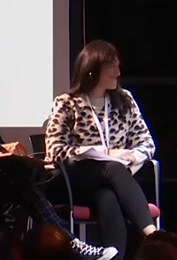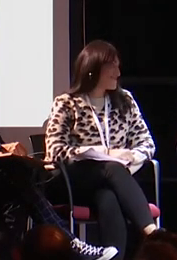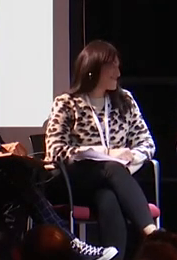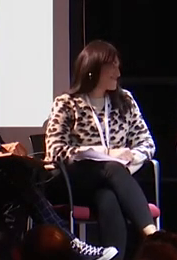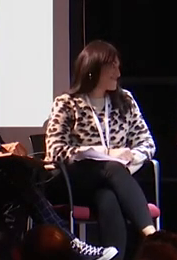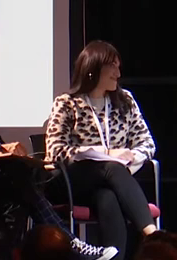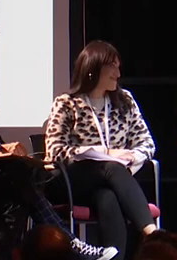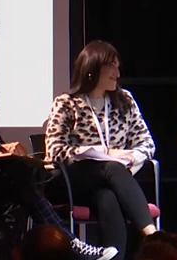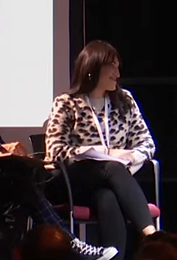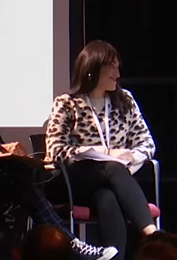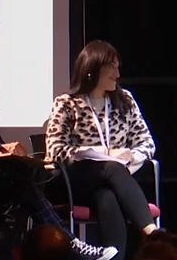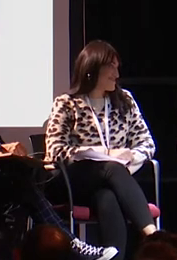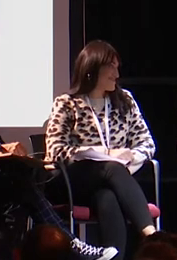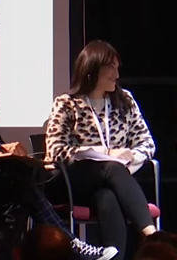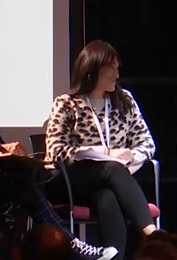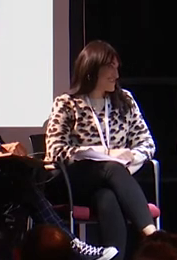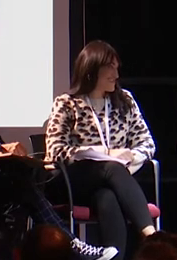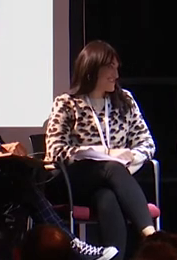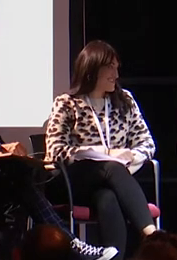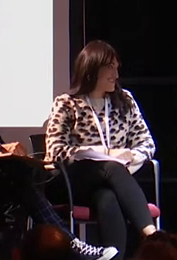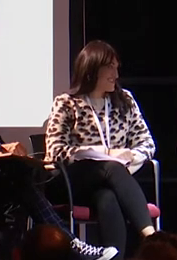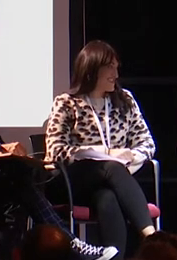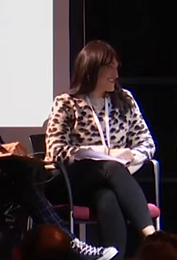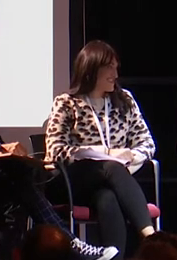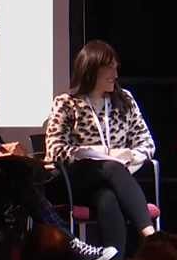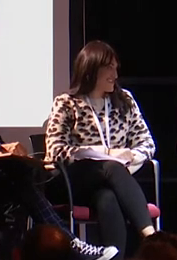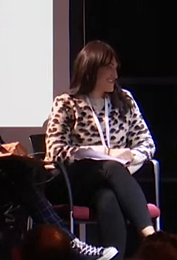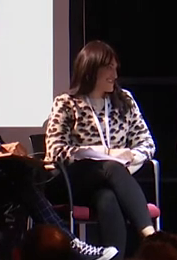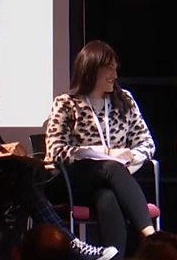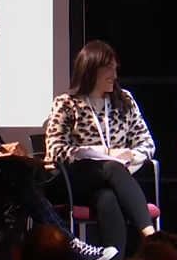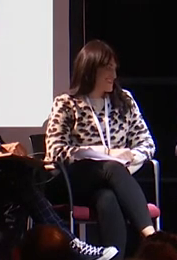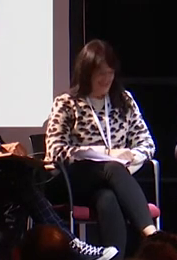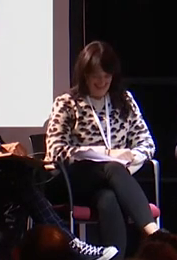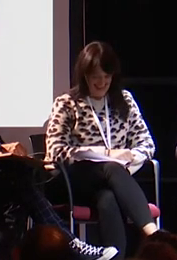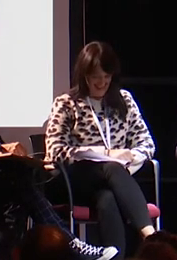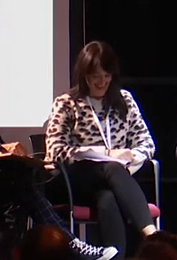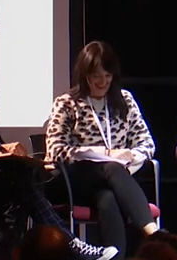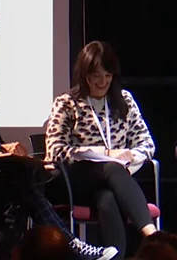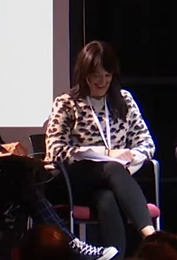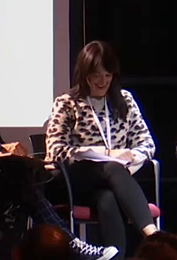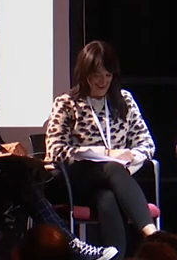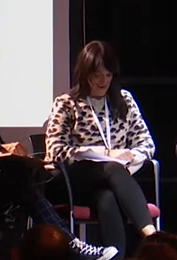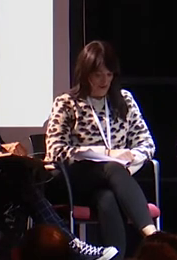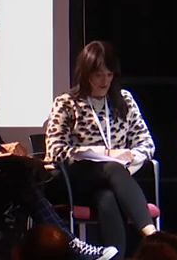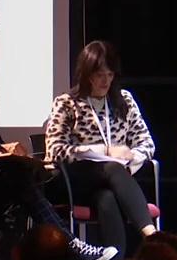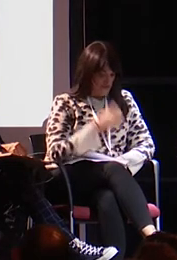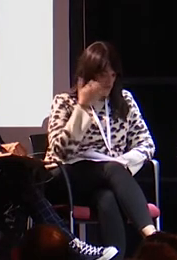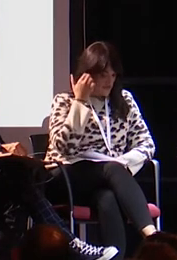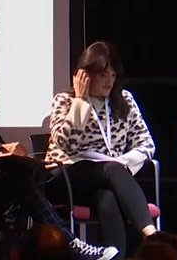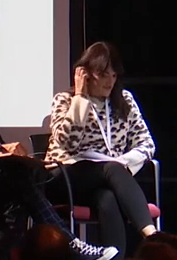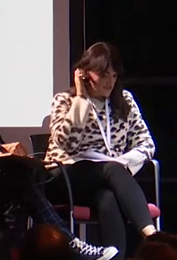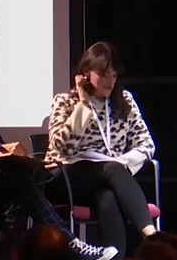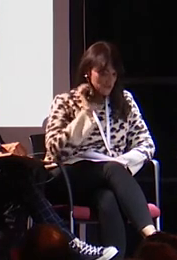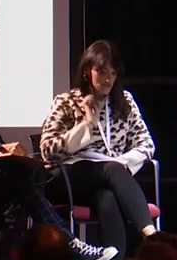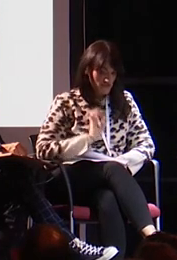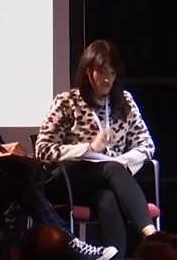by accident, we discovered something delightful. Oh my word, it was a delight. And then we thought, okay, let's figure out what's